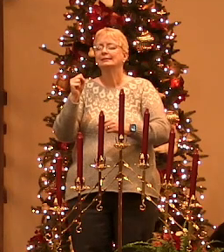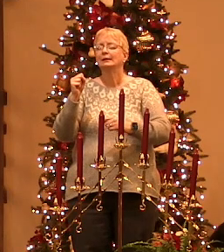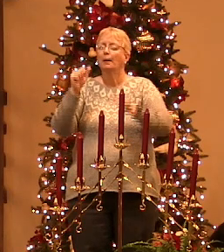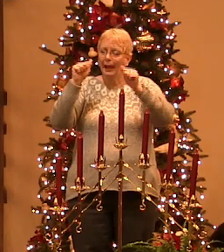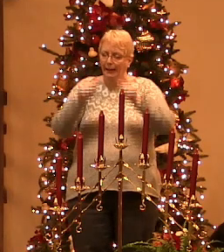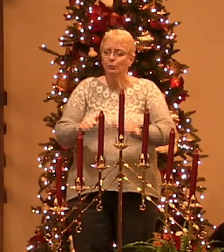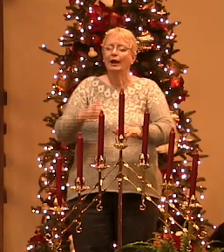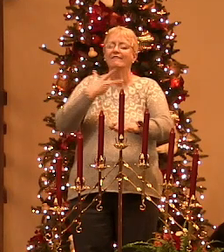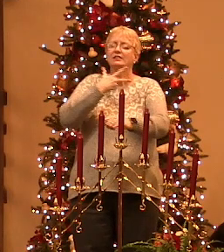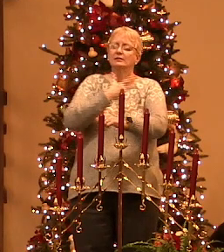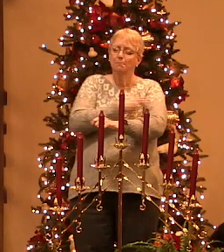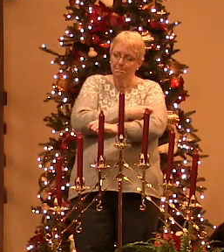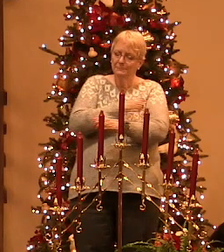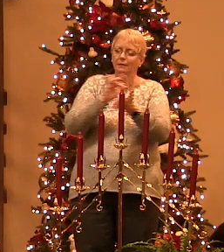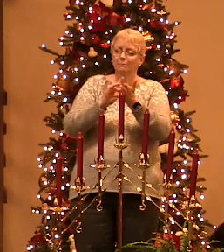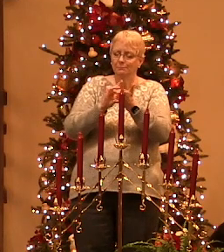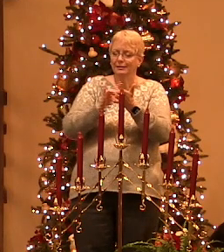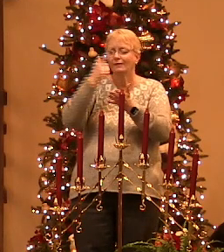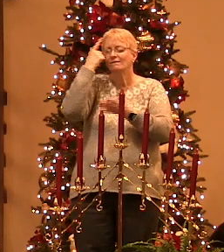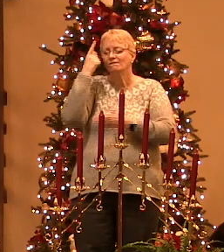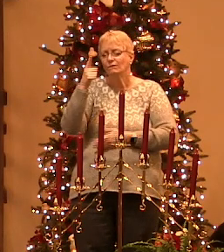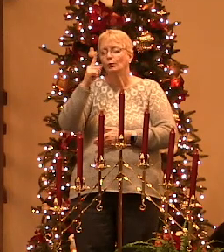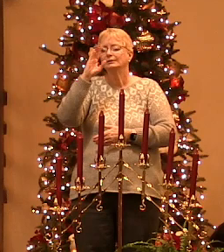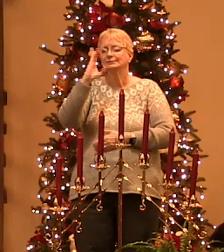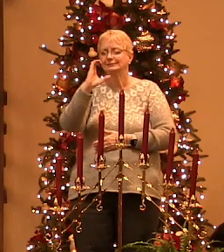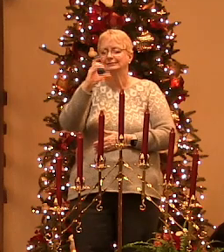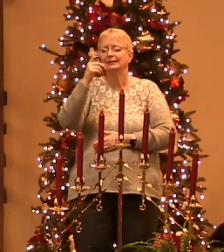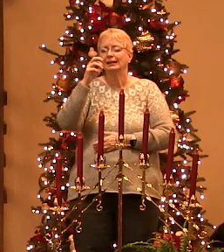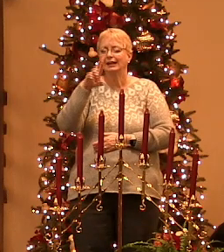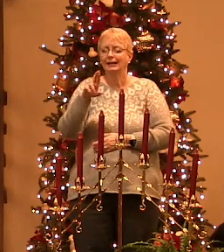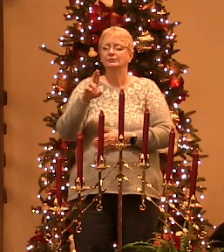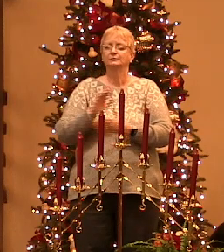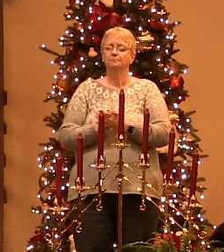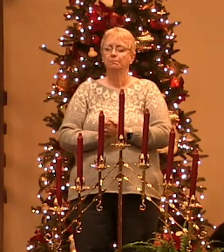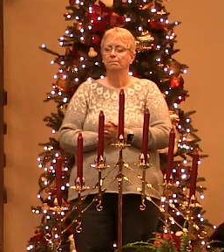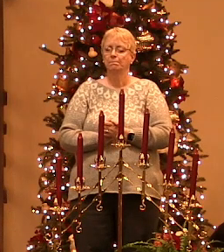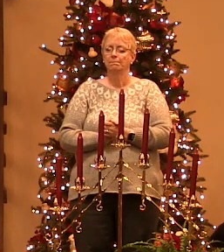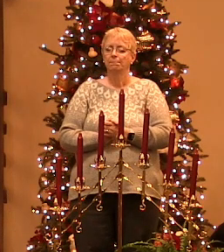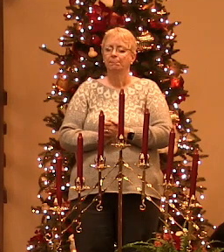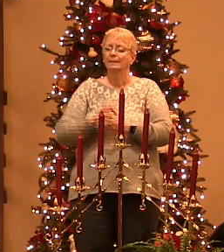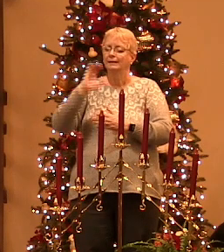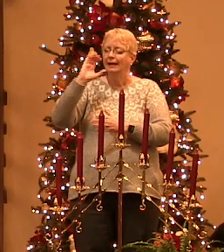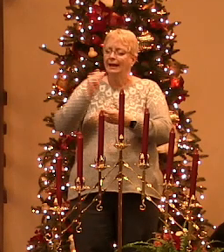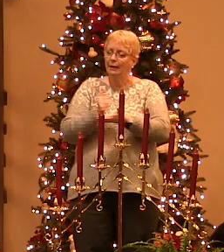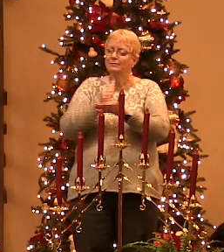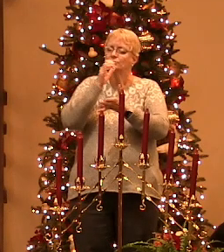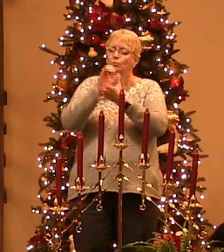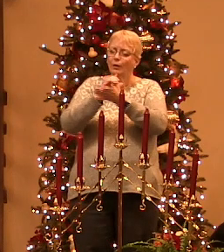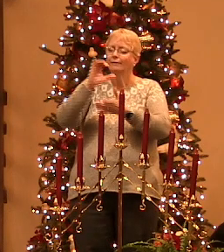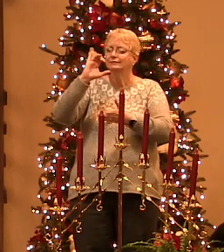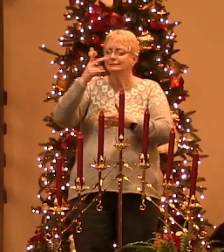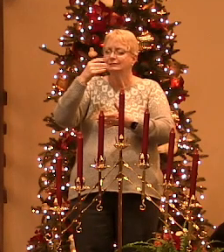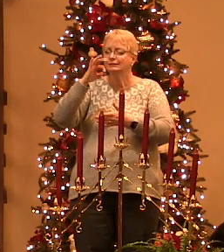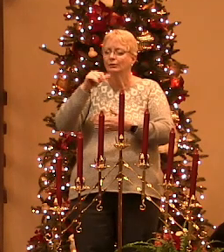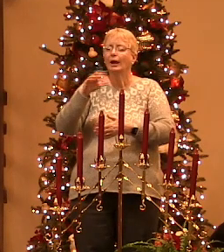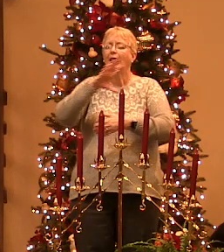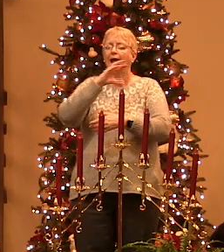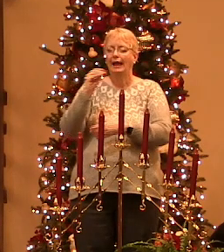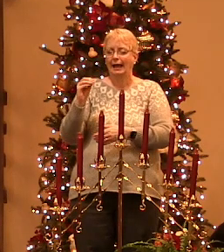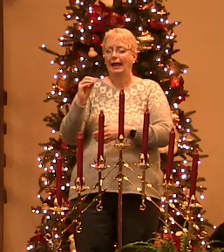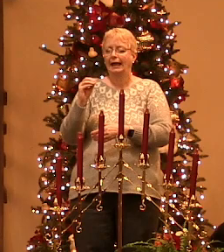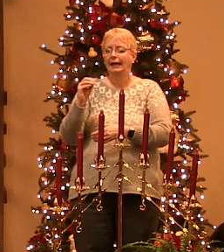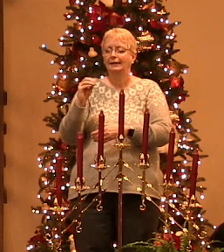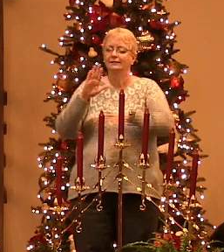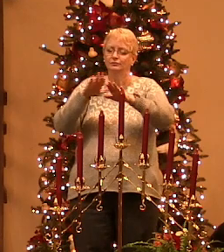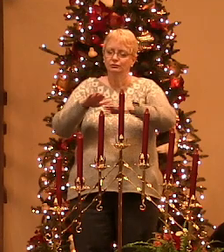may that start and you stop the side effects and heal him and comfort Cheryl and Abby, Heidi, Katie, Brian. We